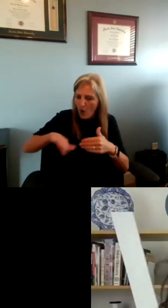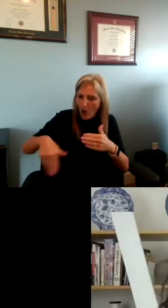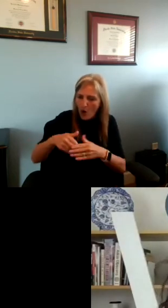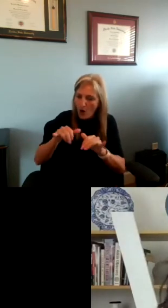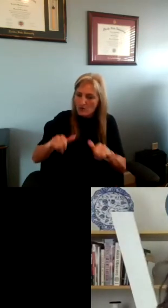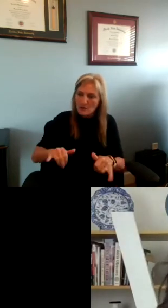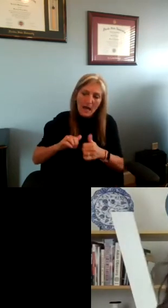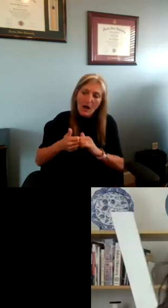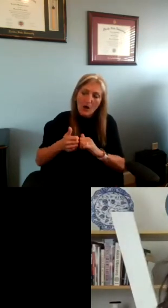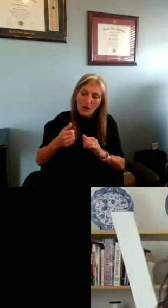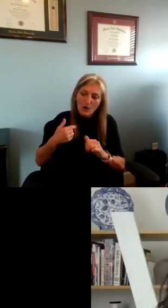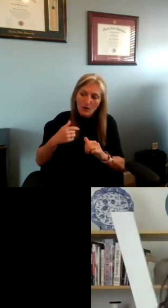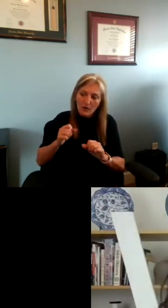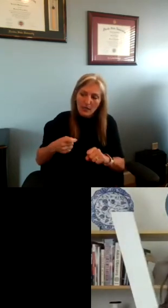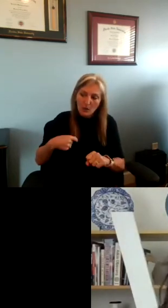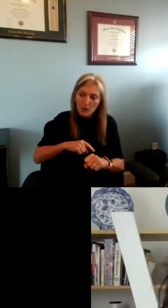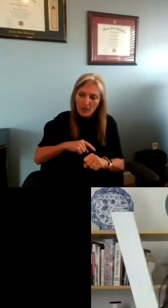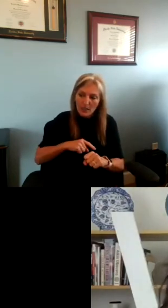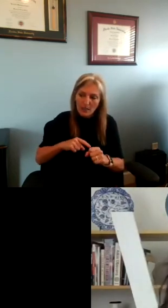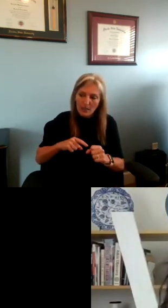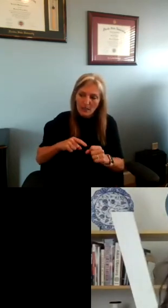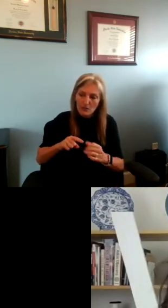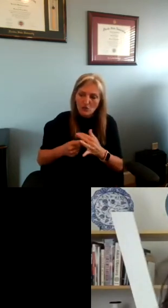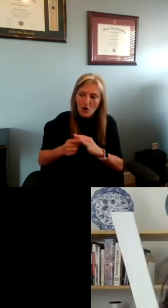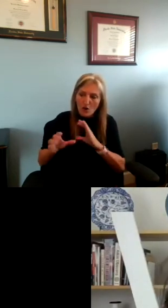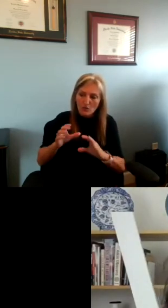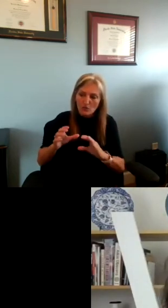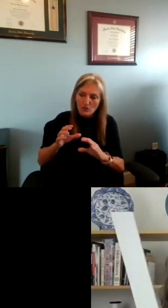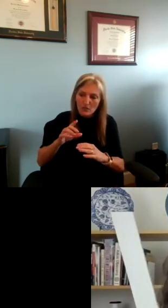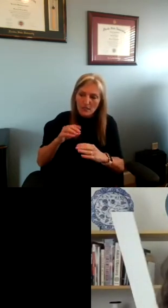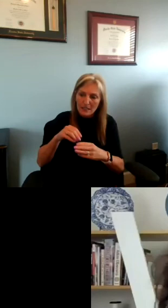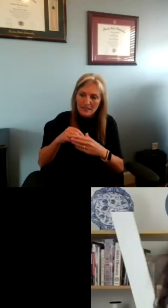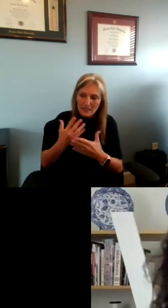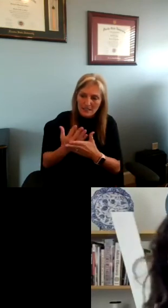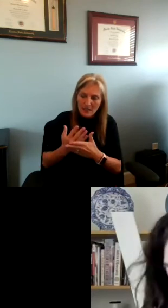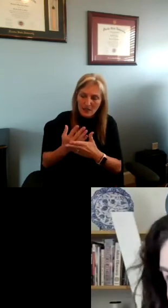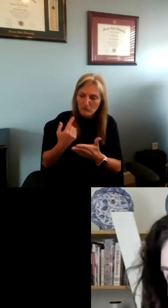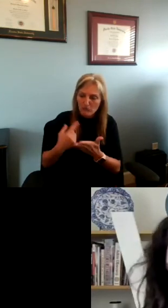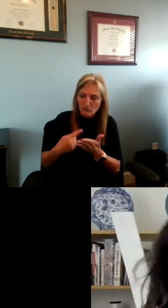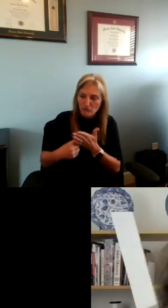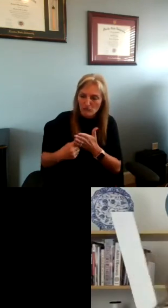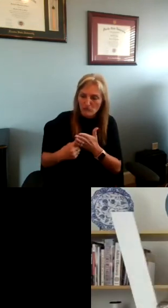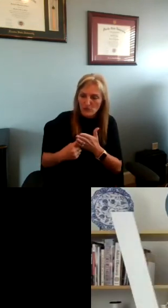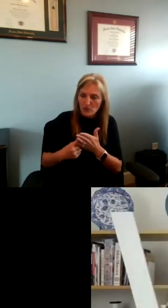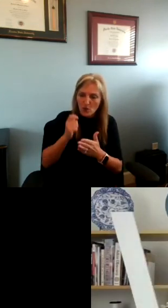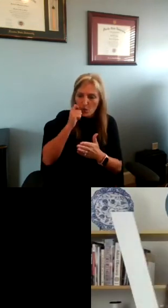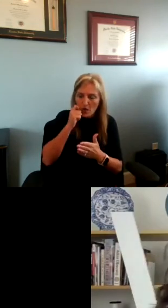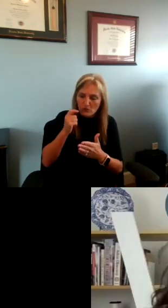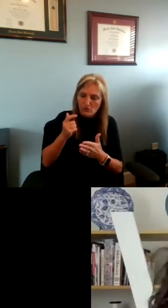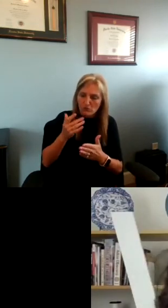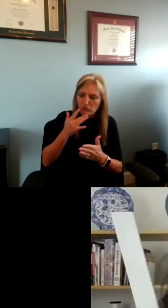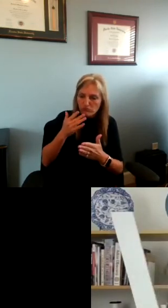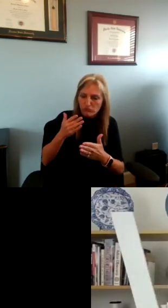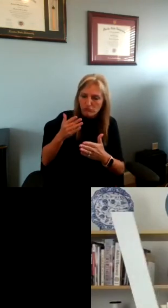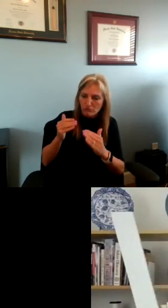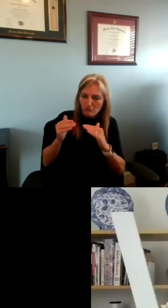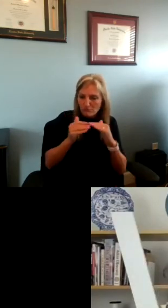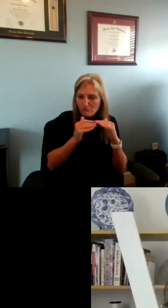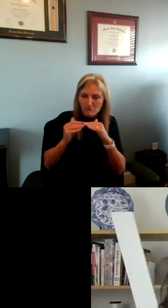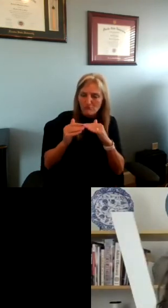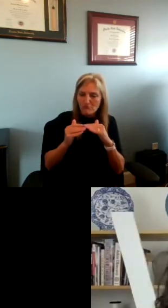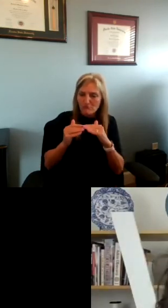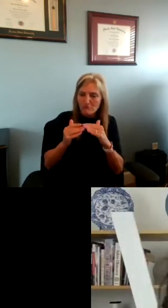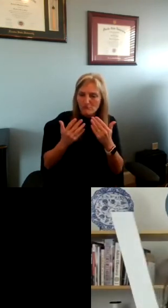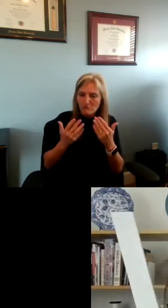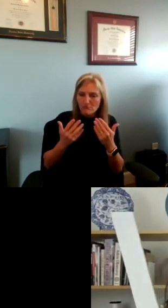in prisons and jails about racial equity? I mean, from my own perspective and the perspective of many of the people that I work